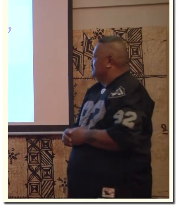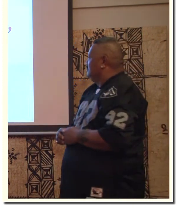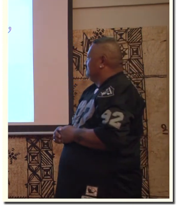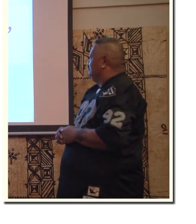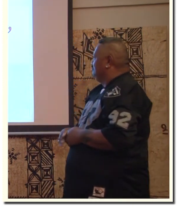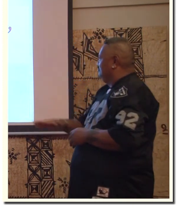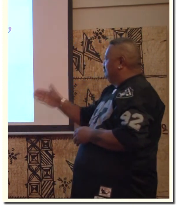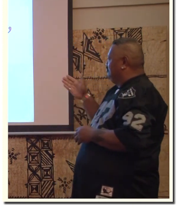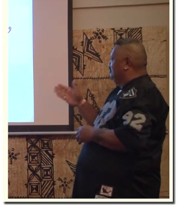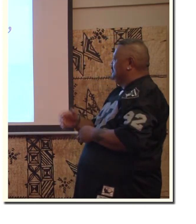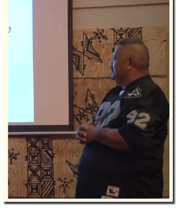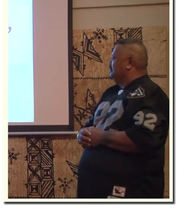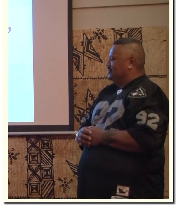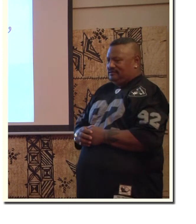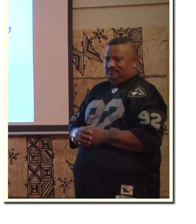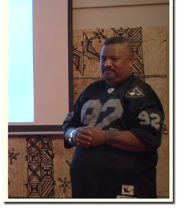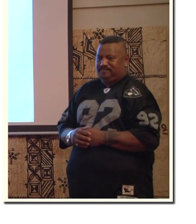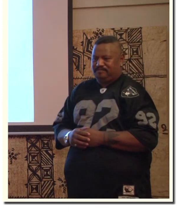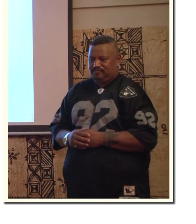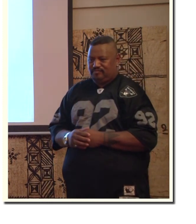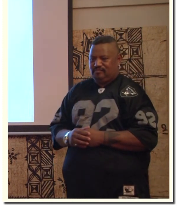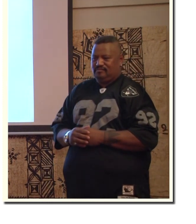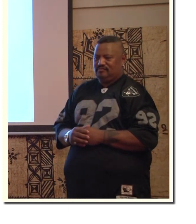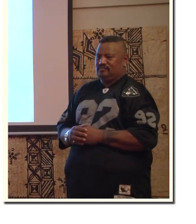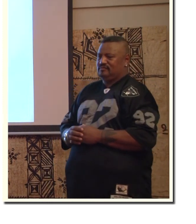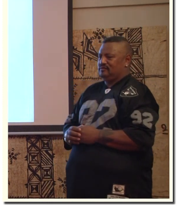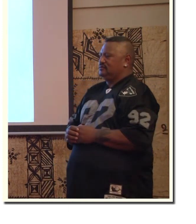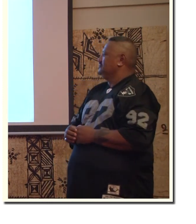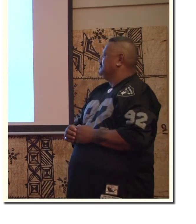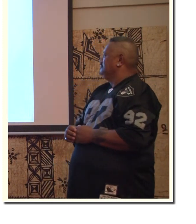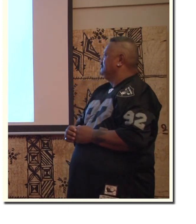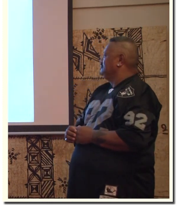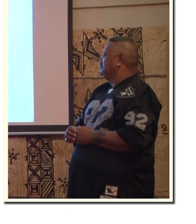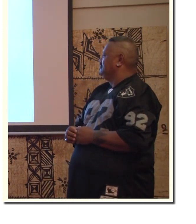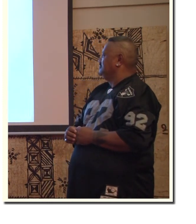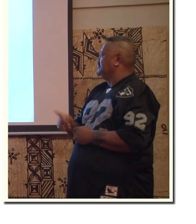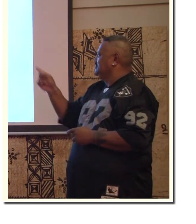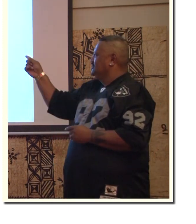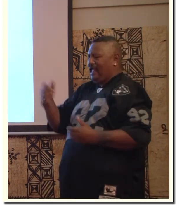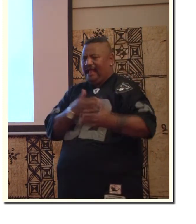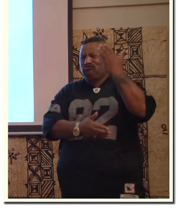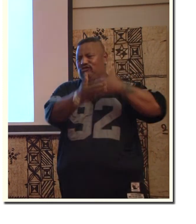out how te reo Māori and sign language go together.